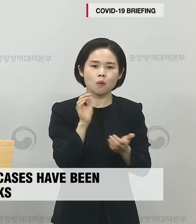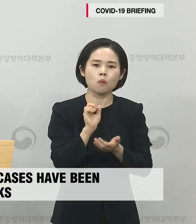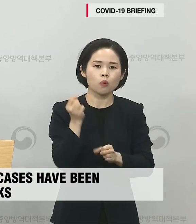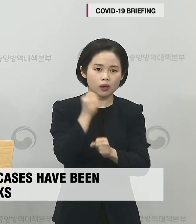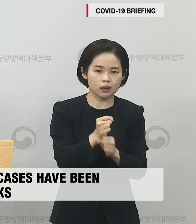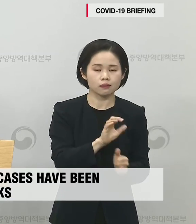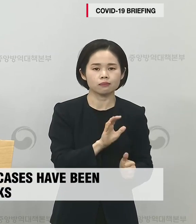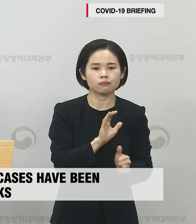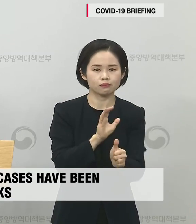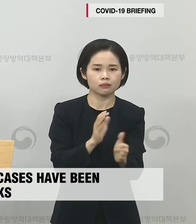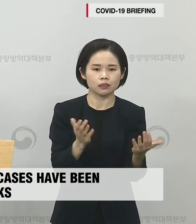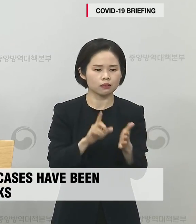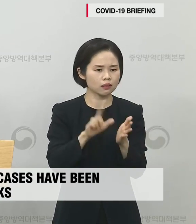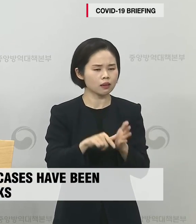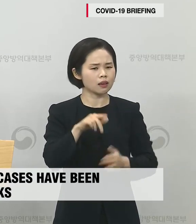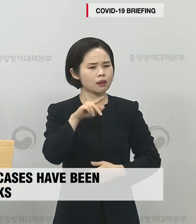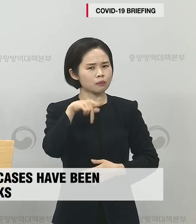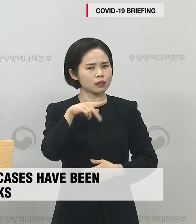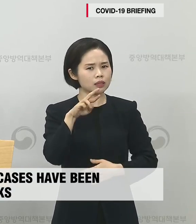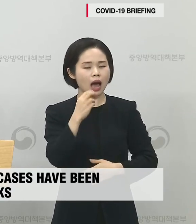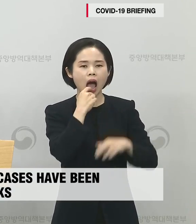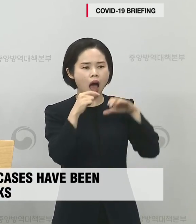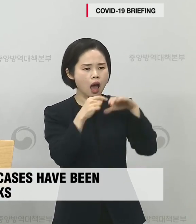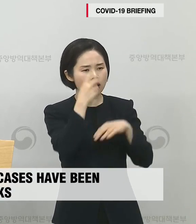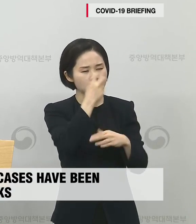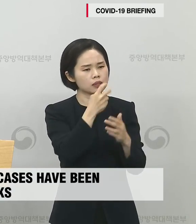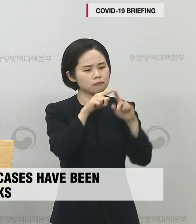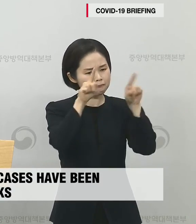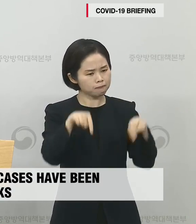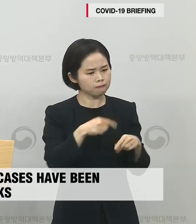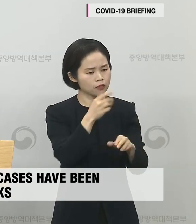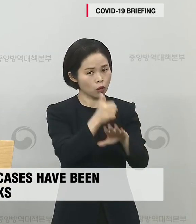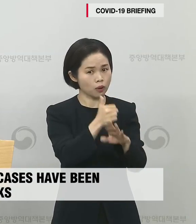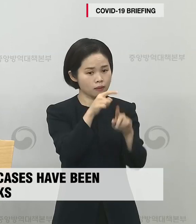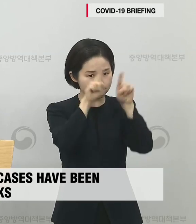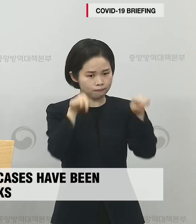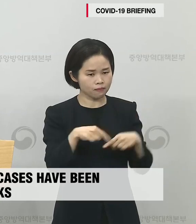also this applied to those who